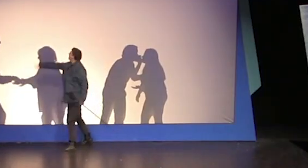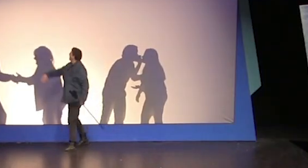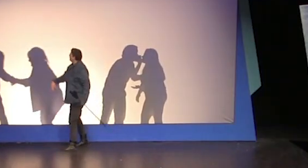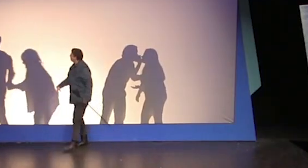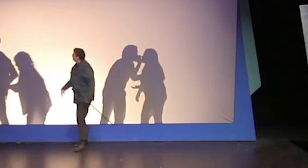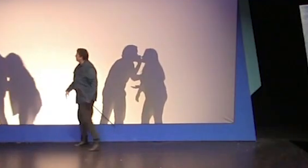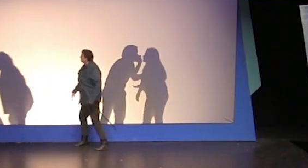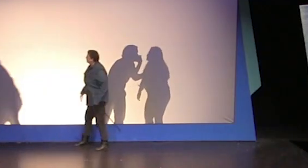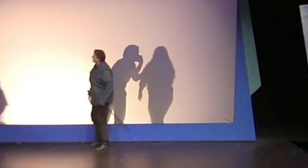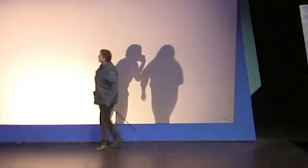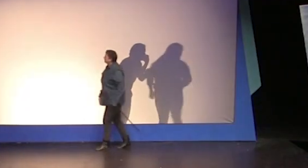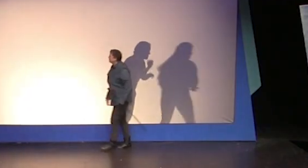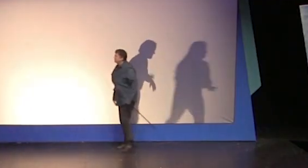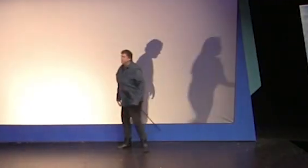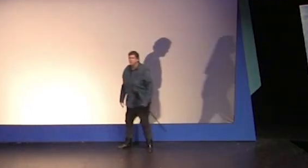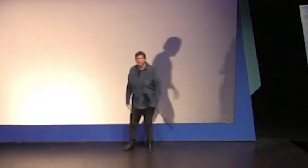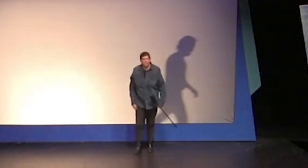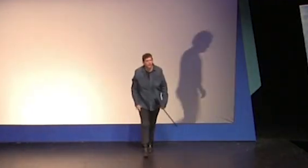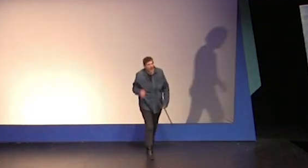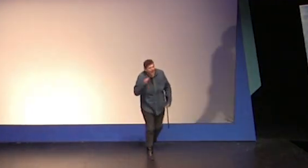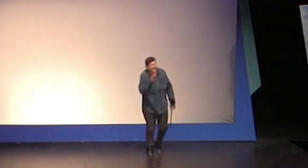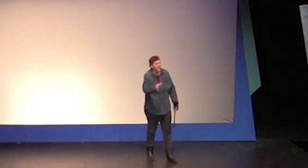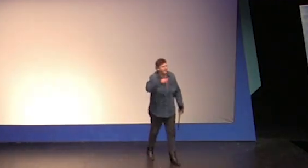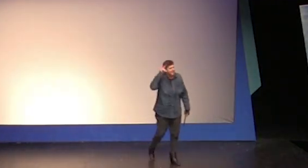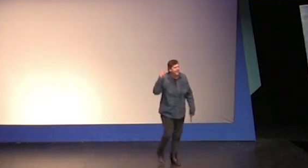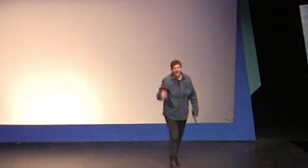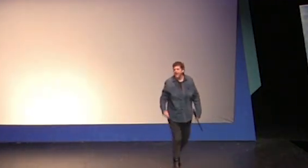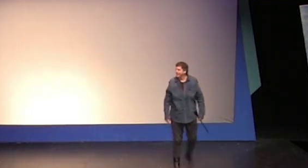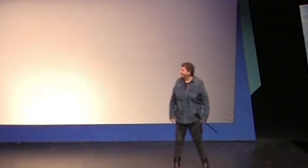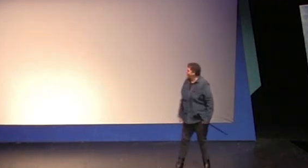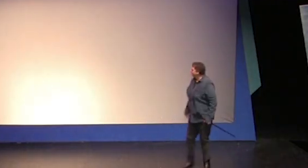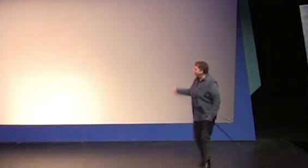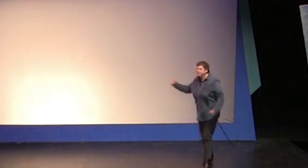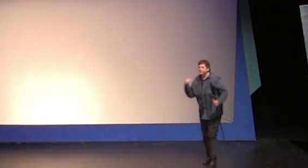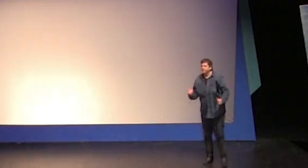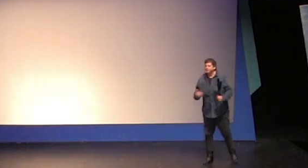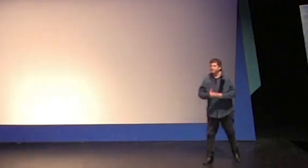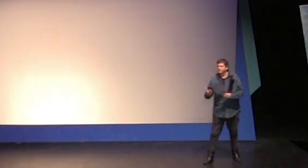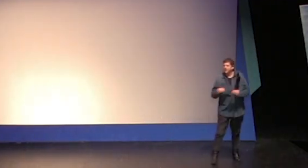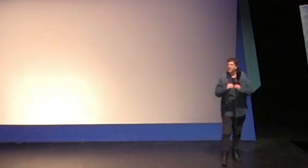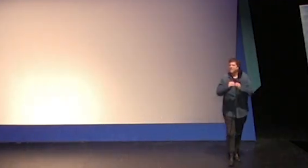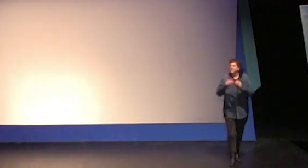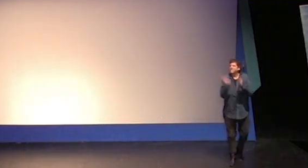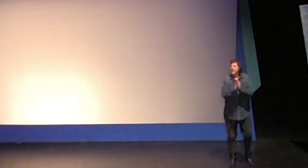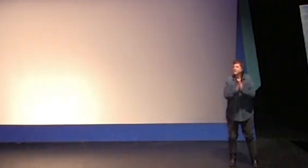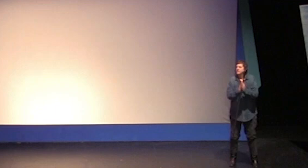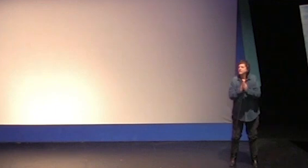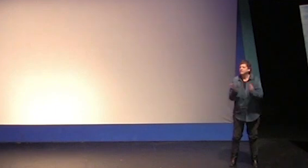get kicked. That is not okay. Hate Niall. Now we